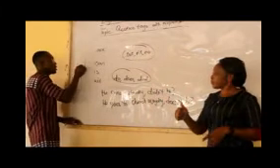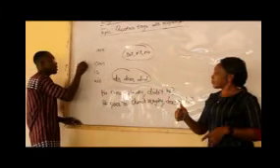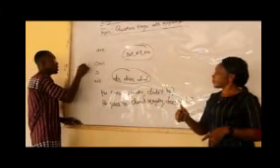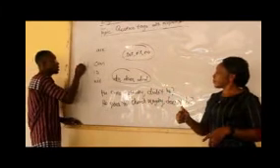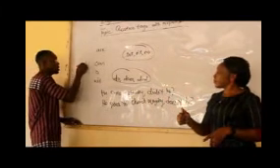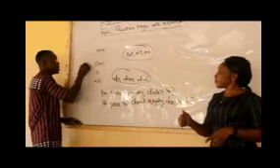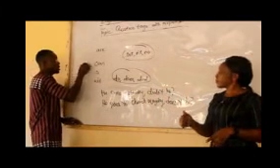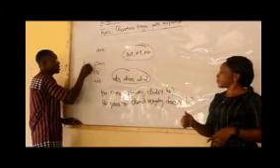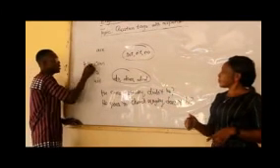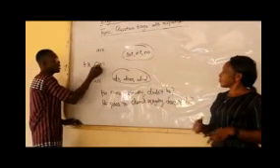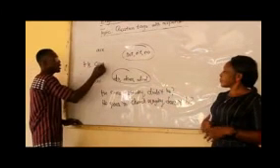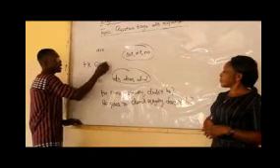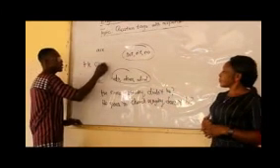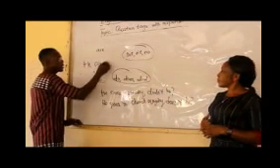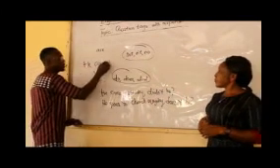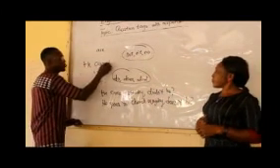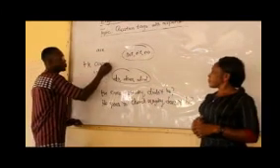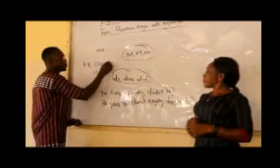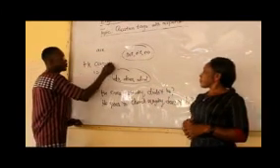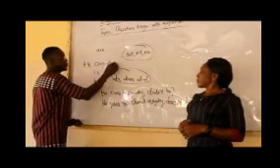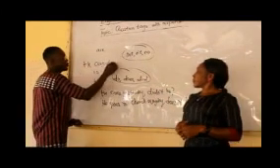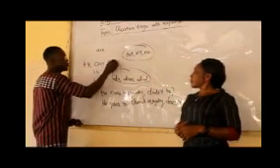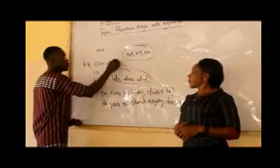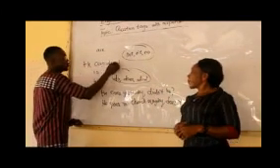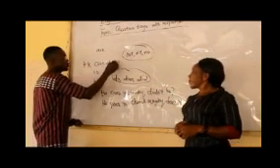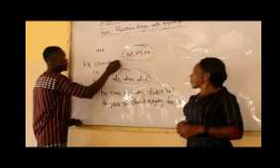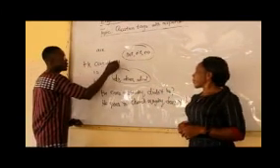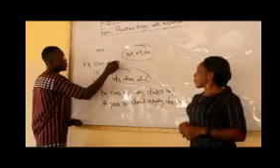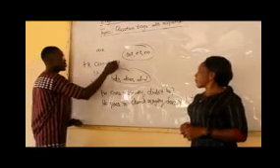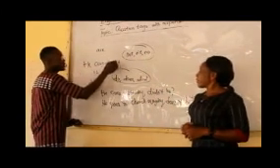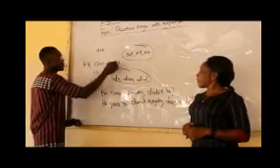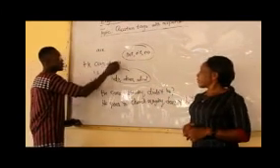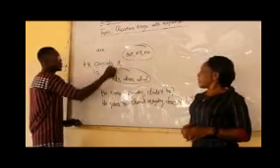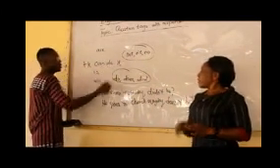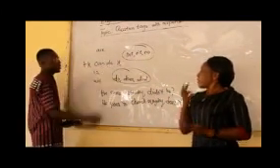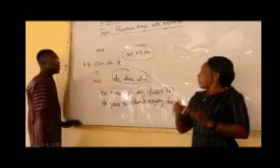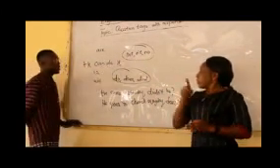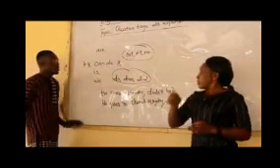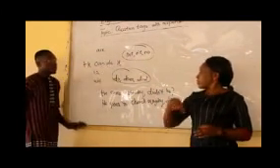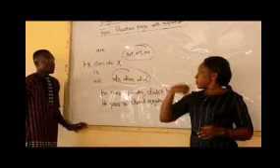say he can do it,